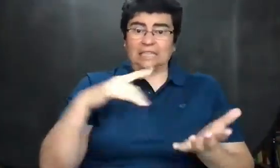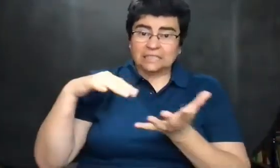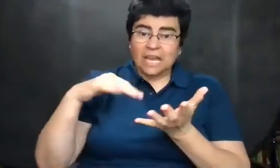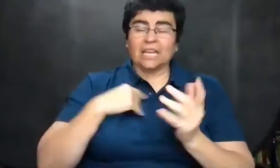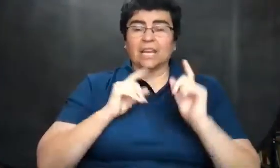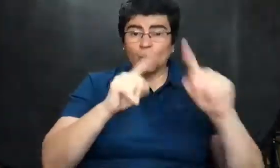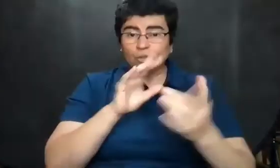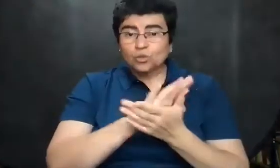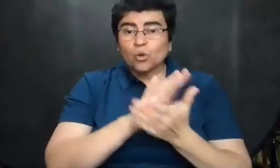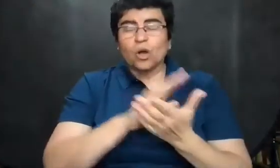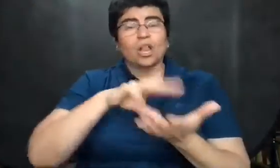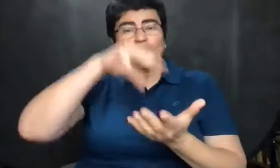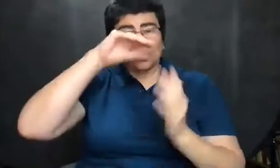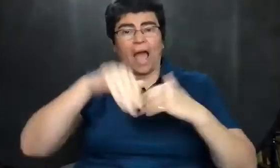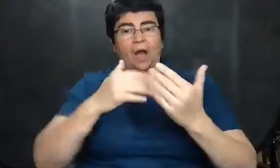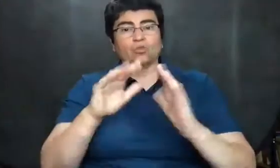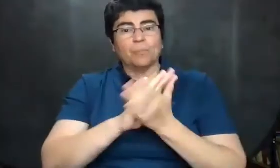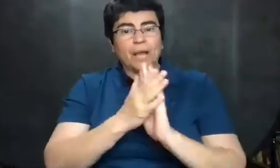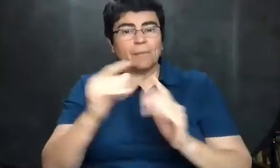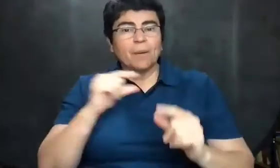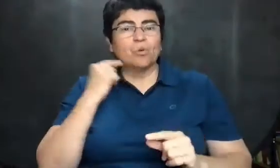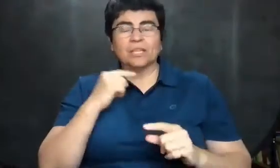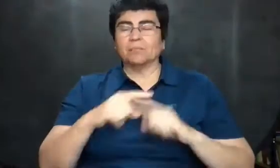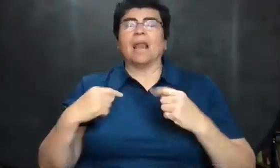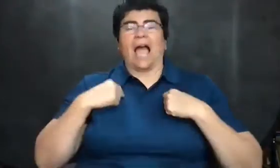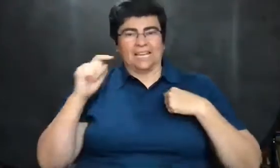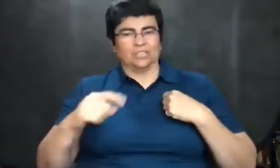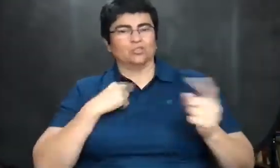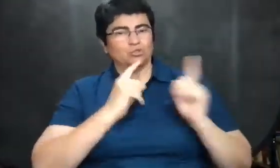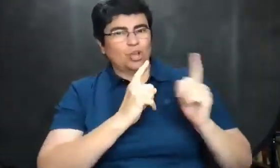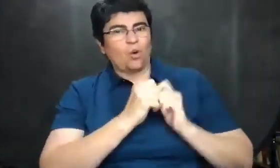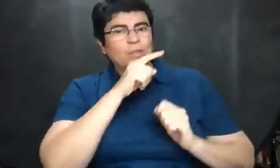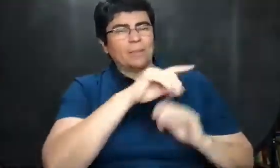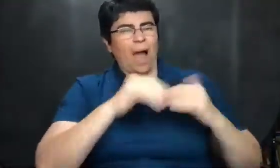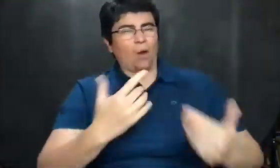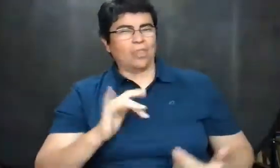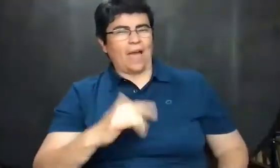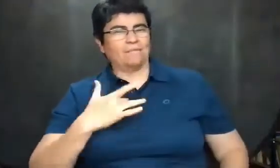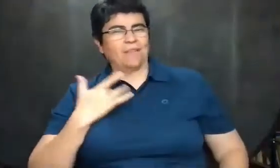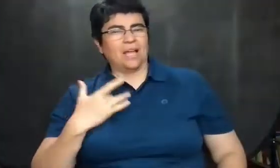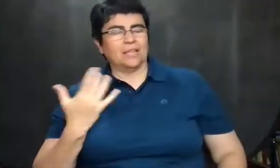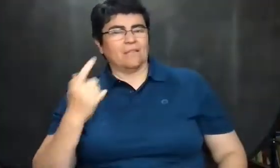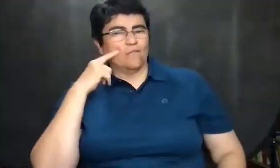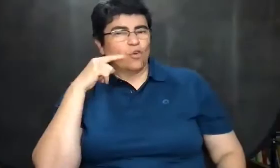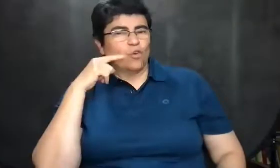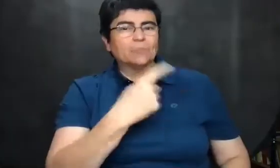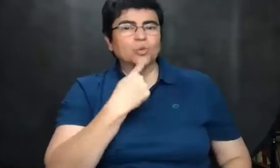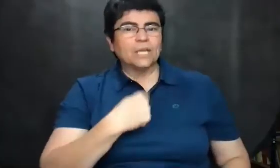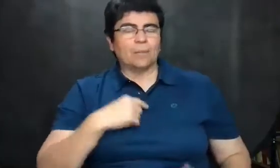he's learned how to be a priest. But, you know, I need to talk to him about how it felt for him to tell me that I wasn't worthy to serve on